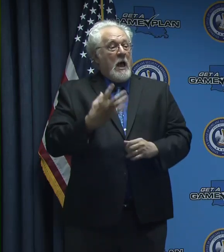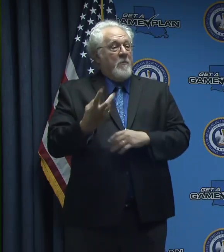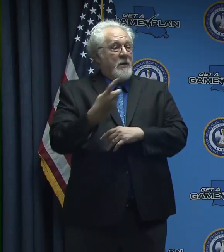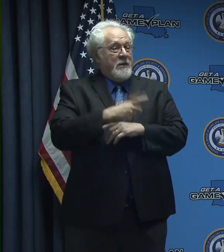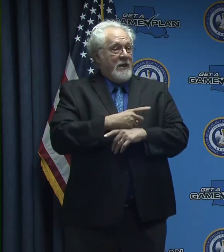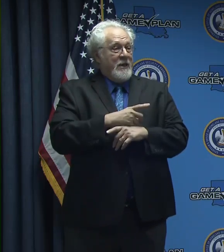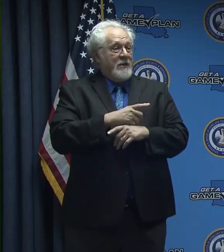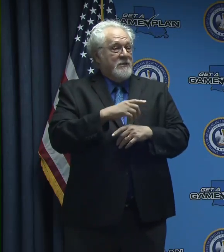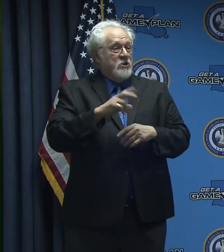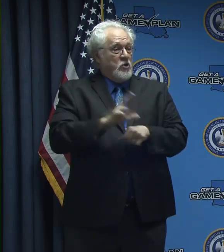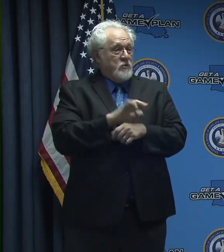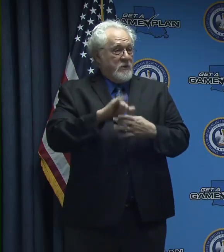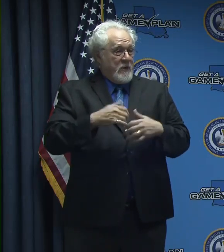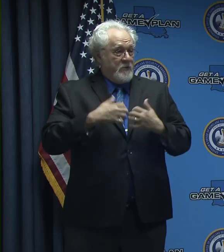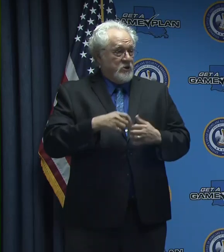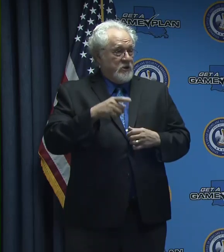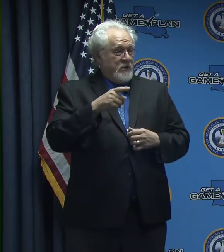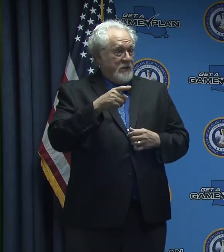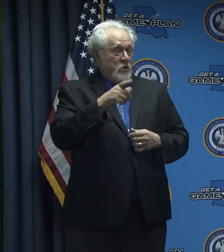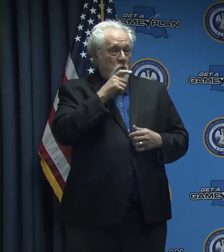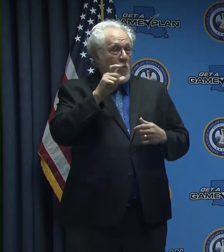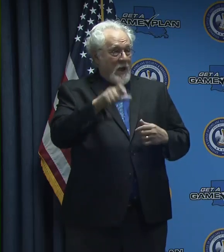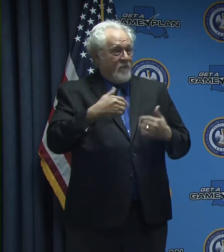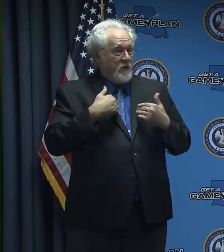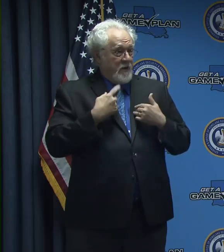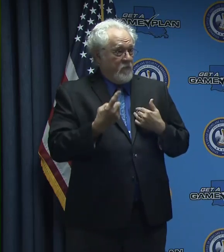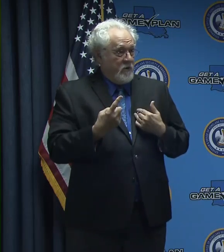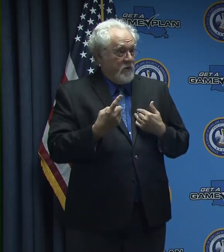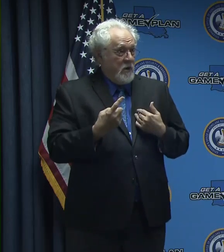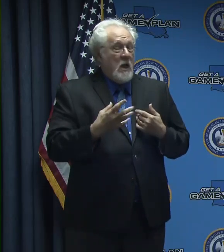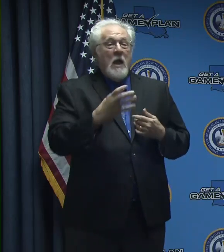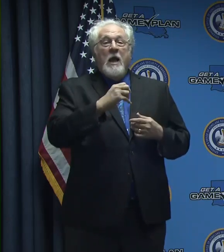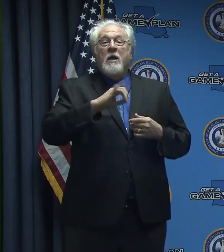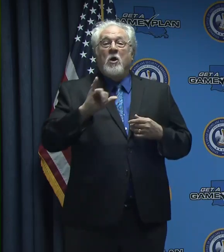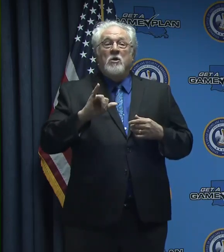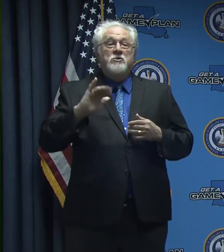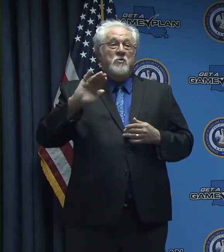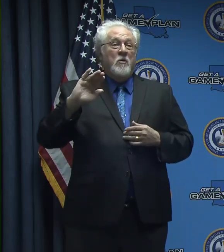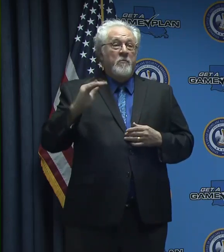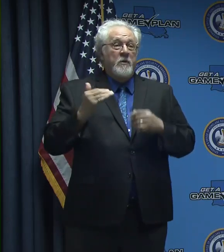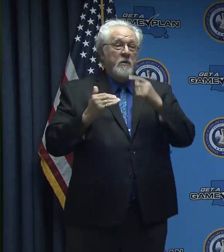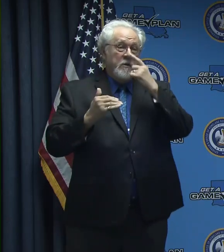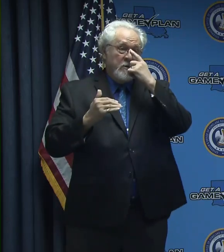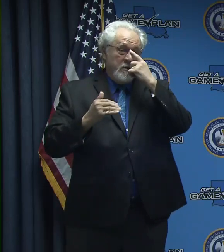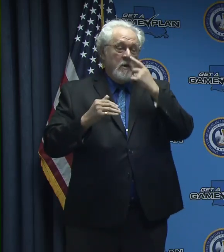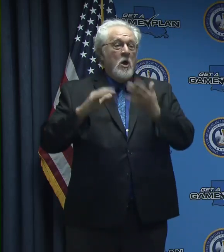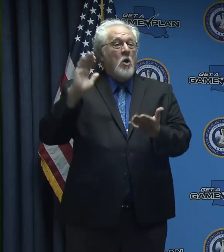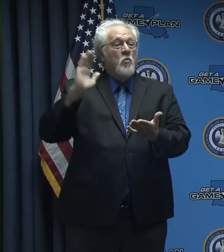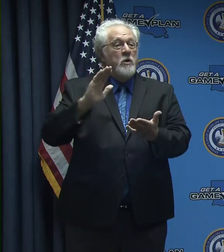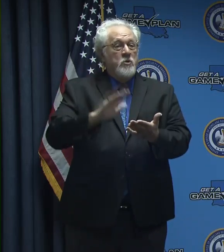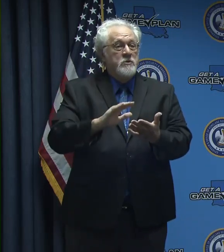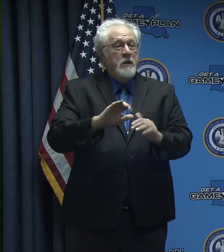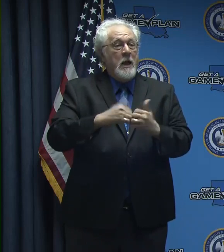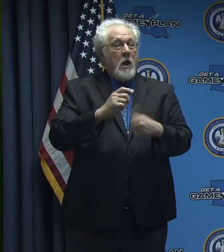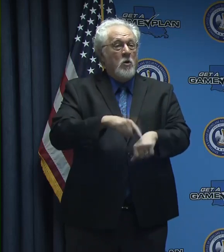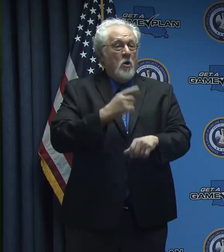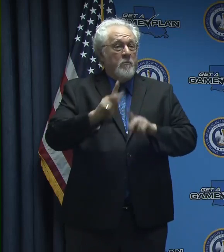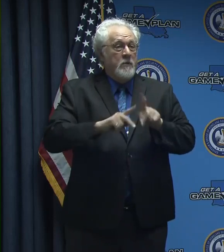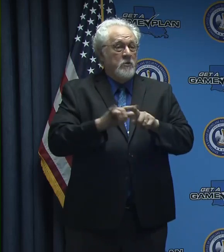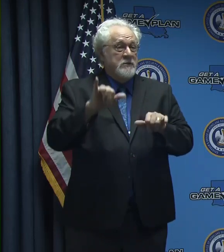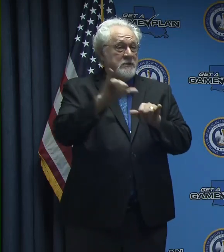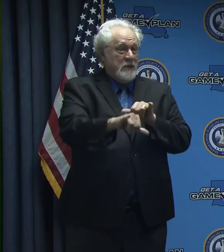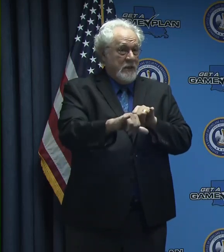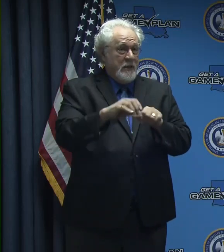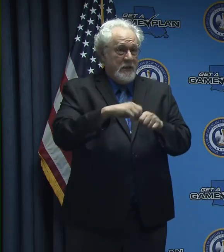on a ventilator for those patients who actually have to have one, and also appear to be reducing the number of days of the average